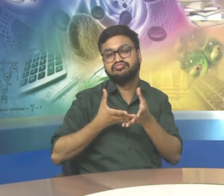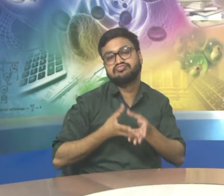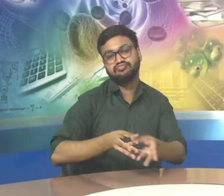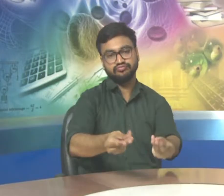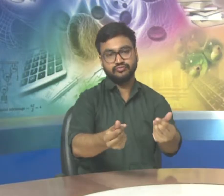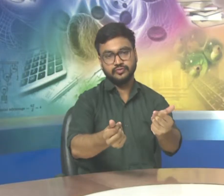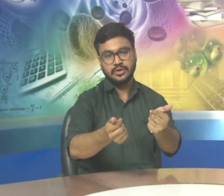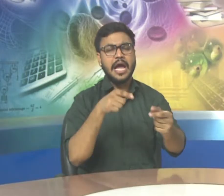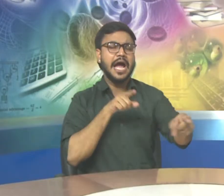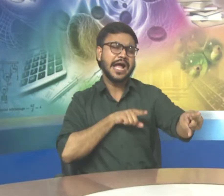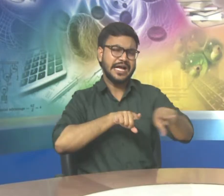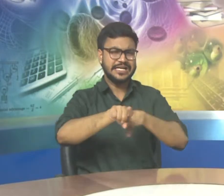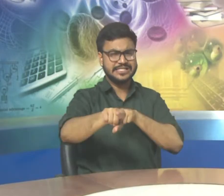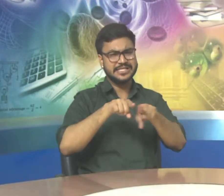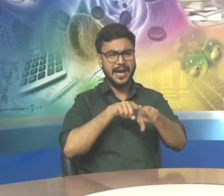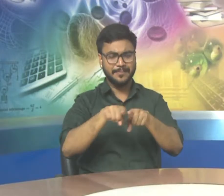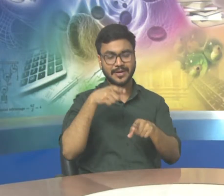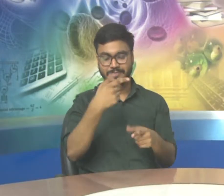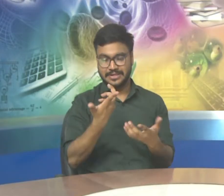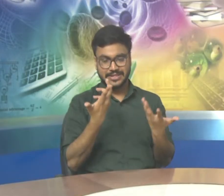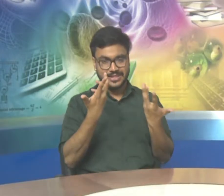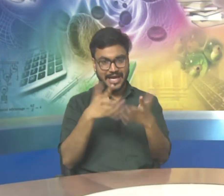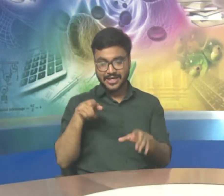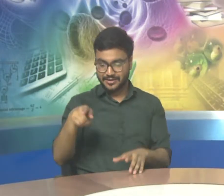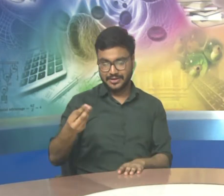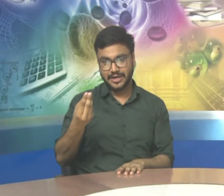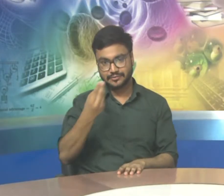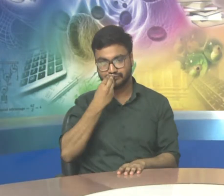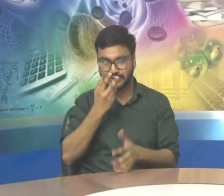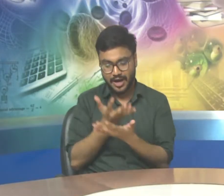They are interrelated with each other.